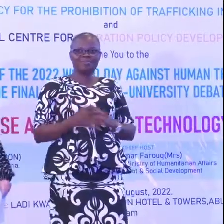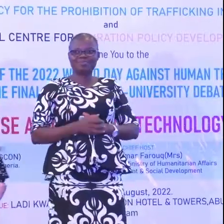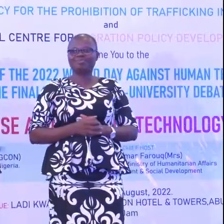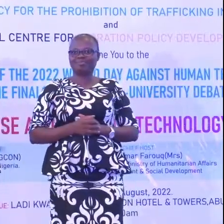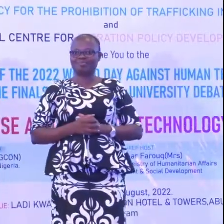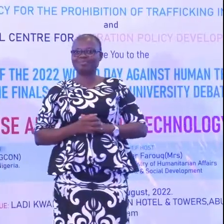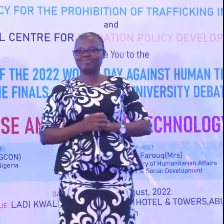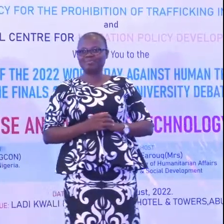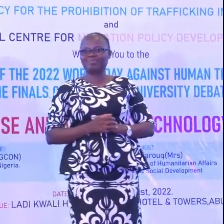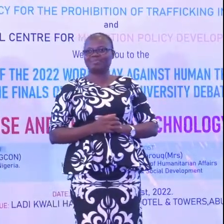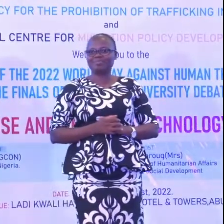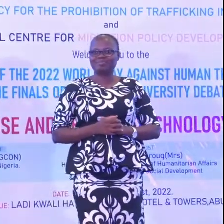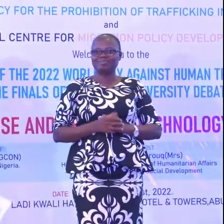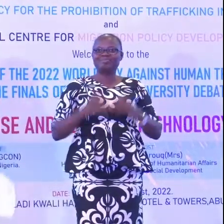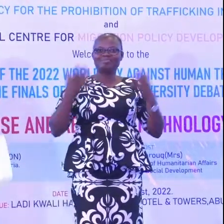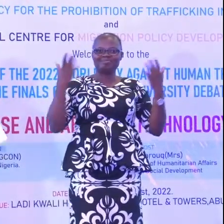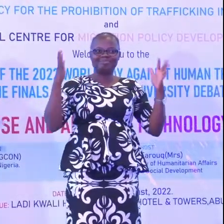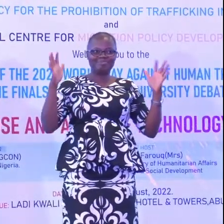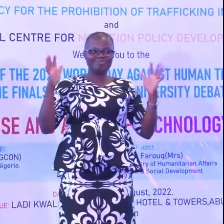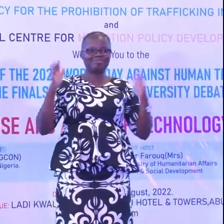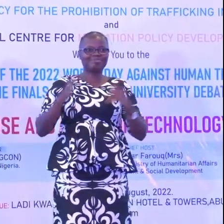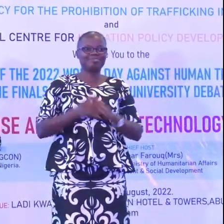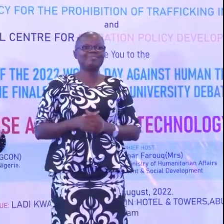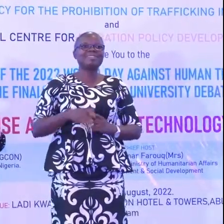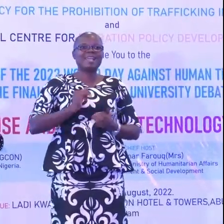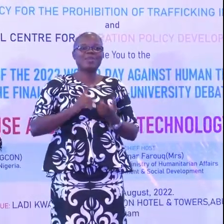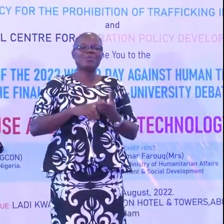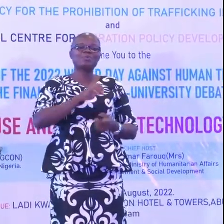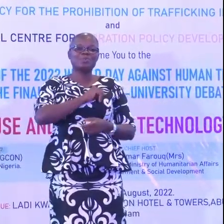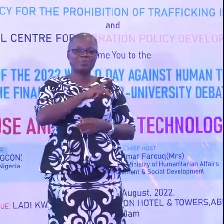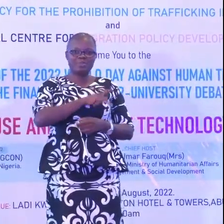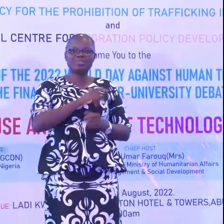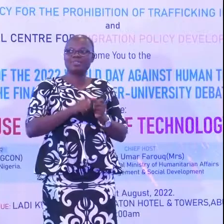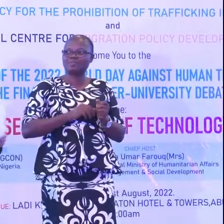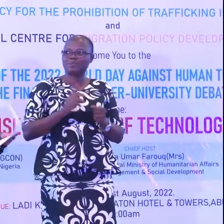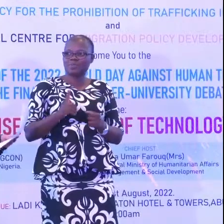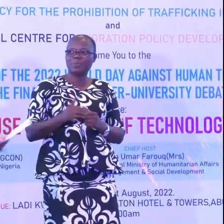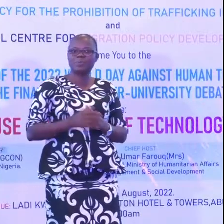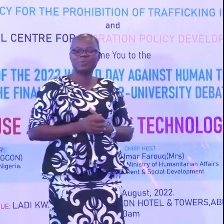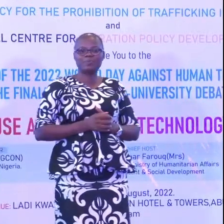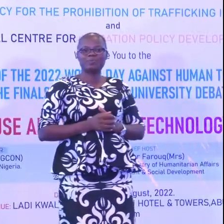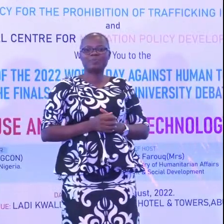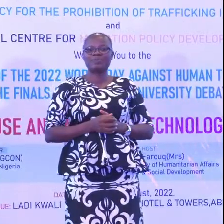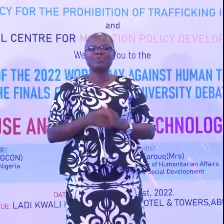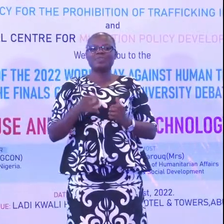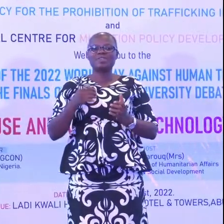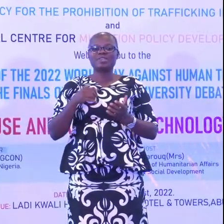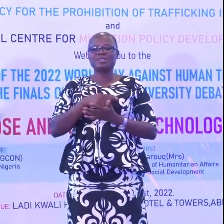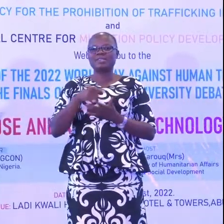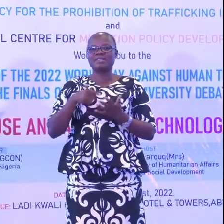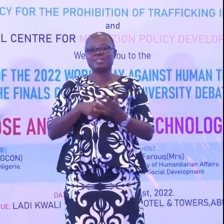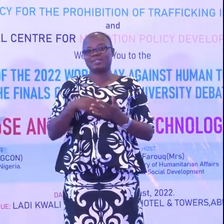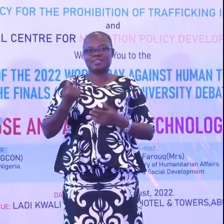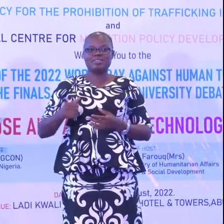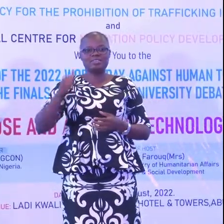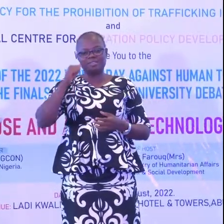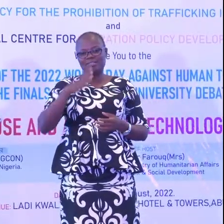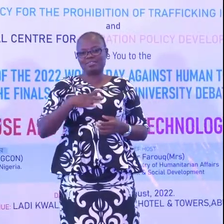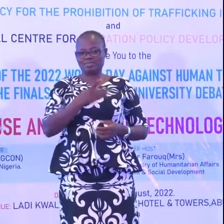Anyway, let me now move on to the official lines to take. Excellencies, distinguished